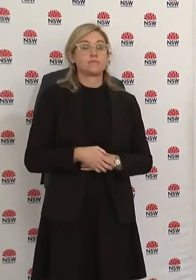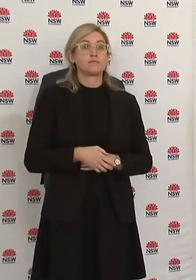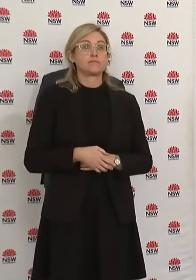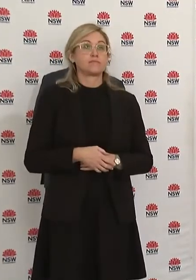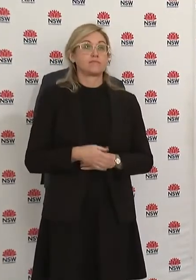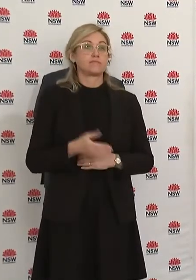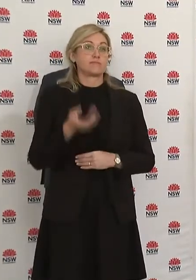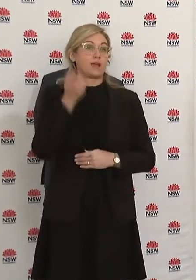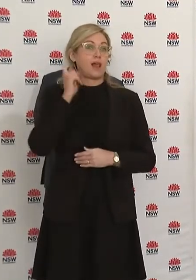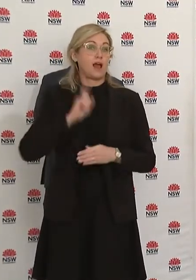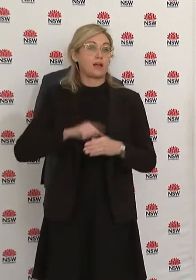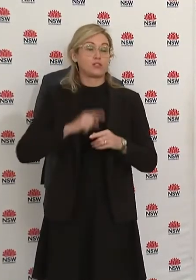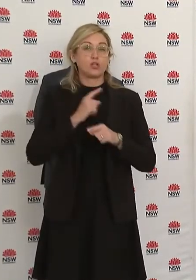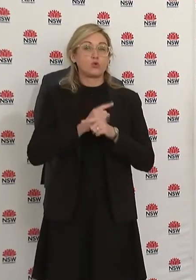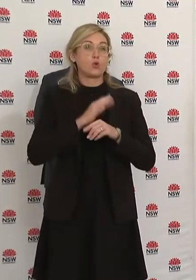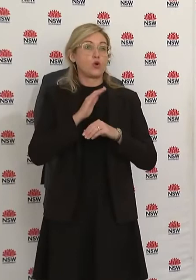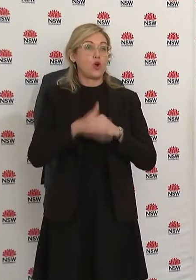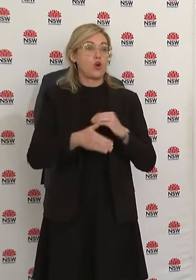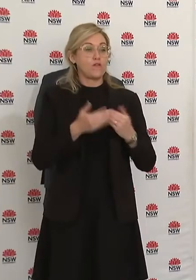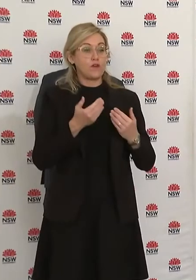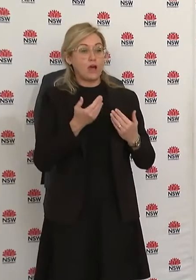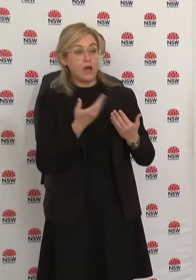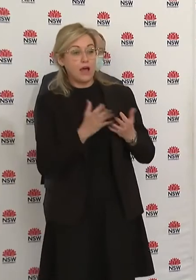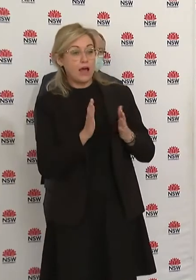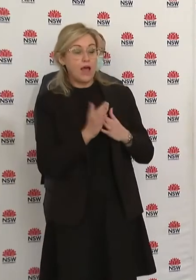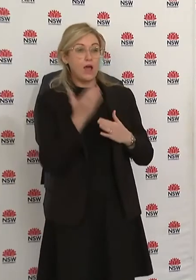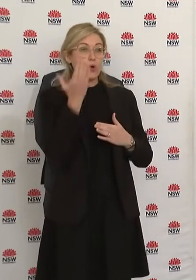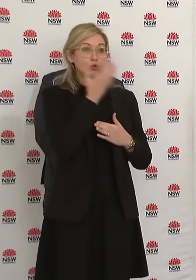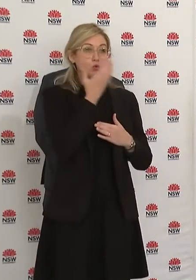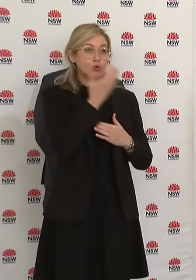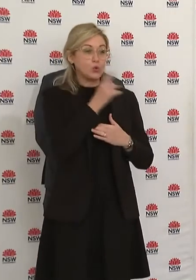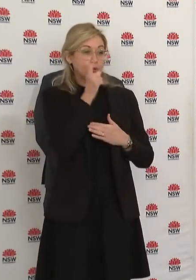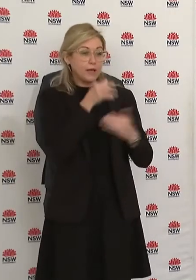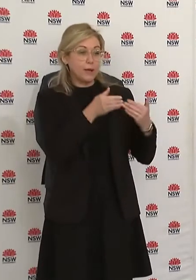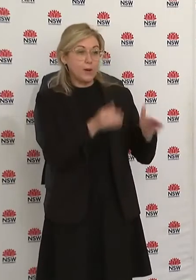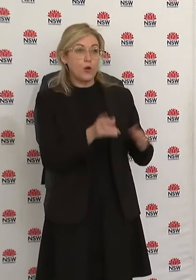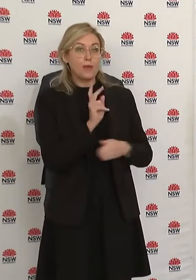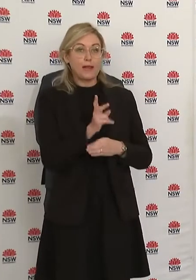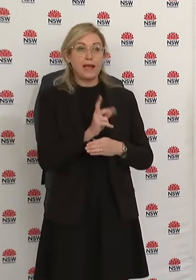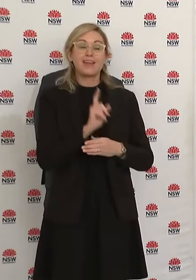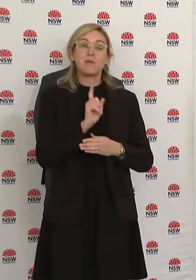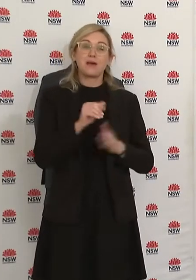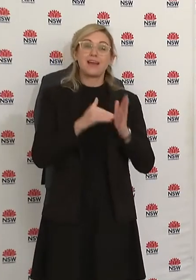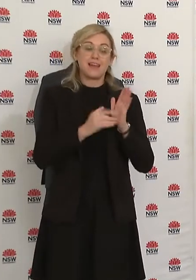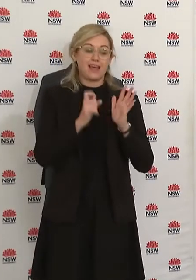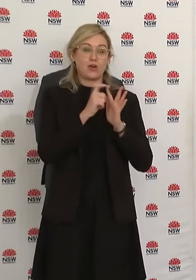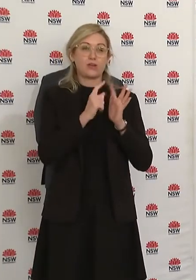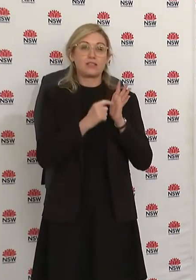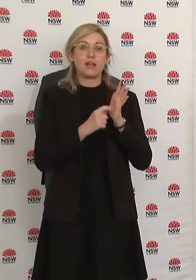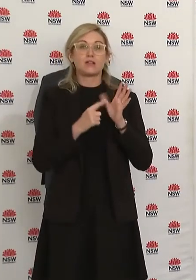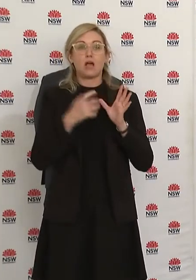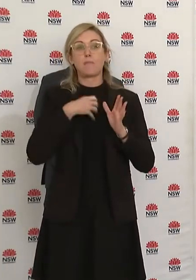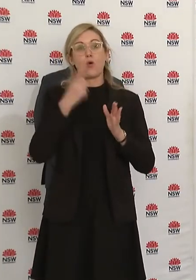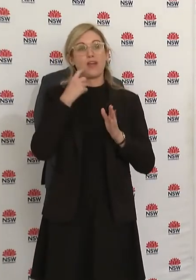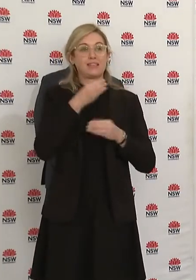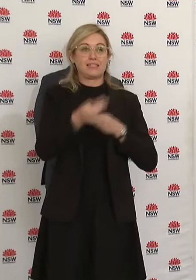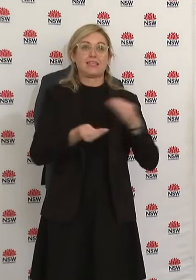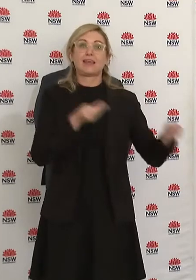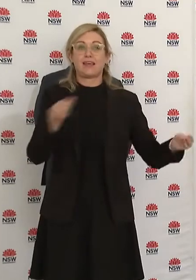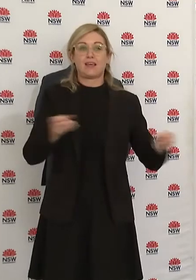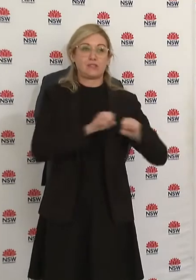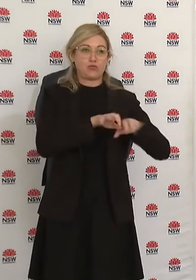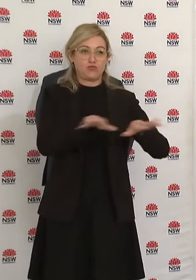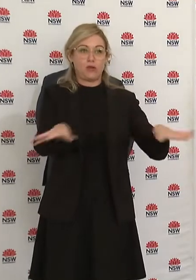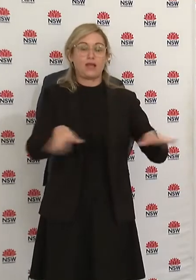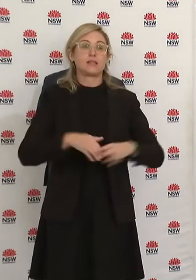could get back and understand transmission. With Delta, we know it's more transmissible virus, and I think we need to